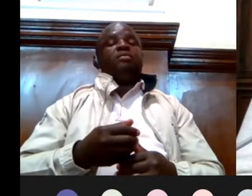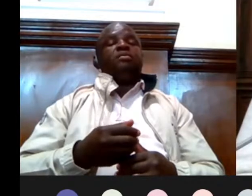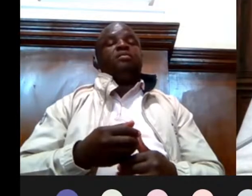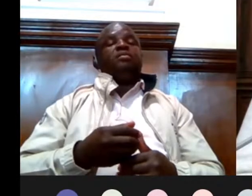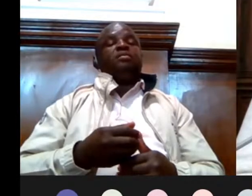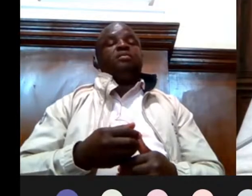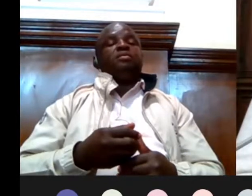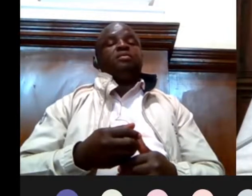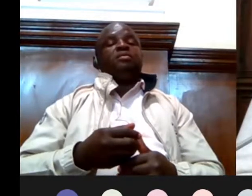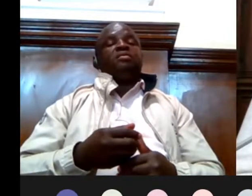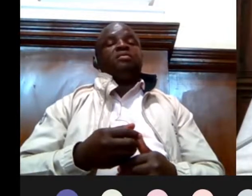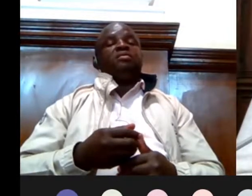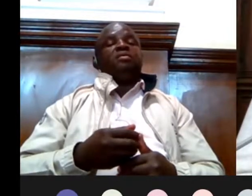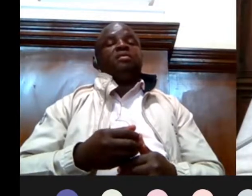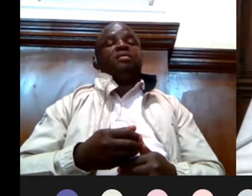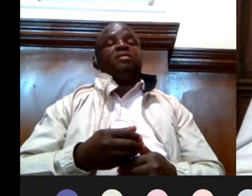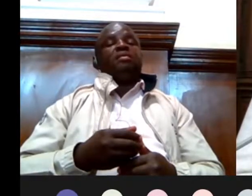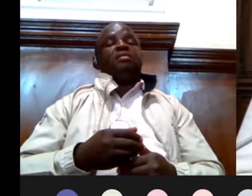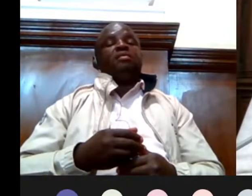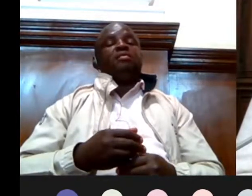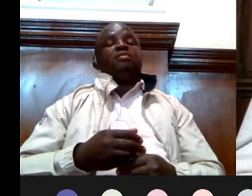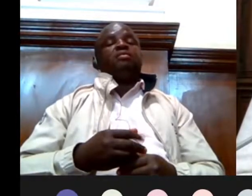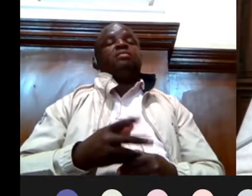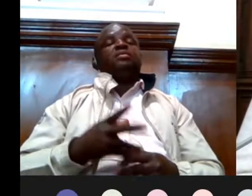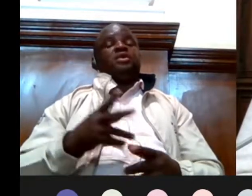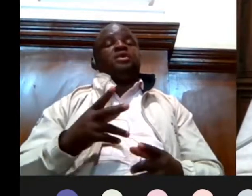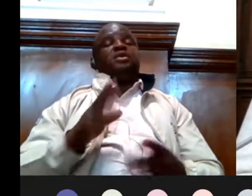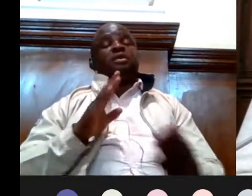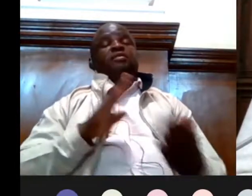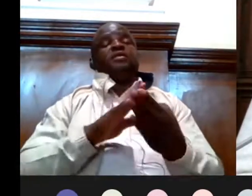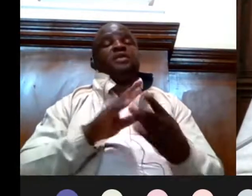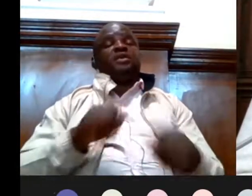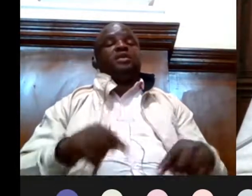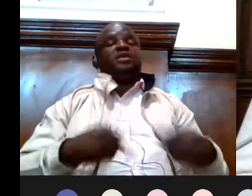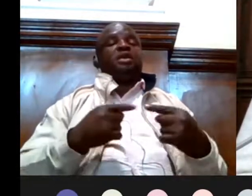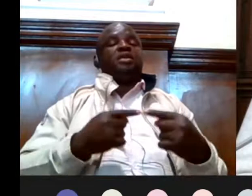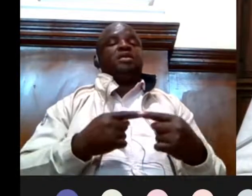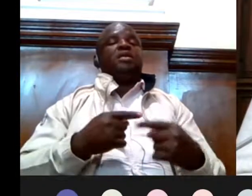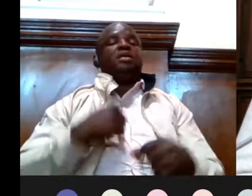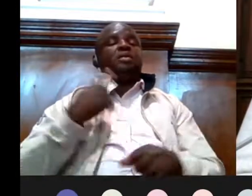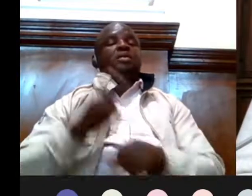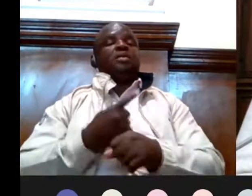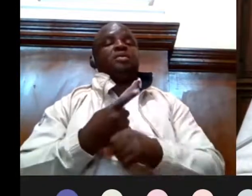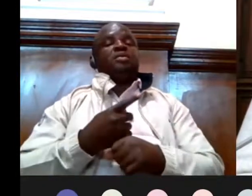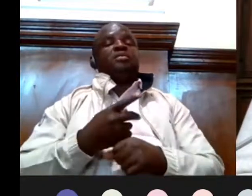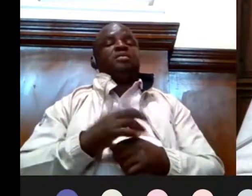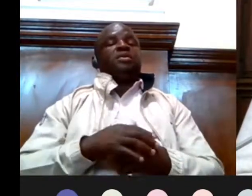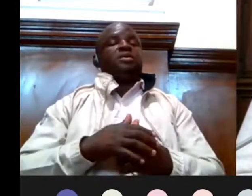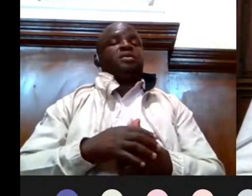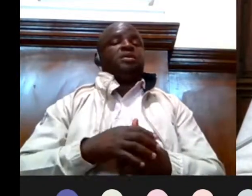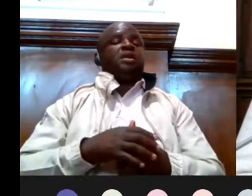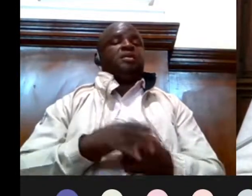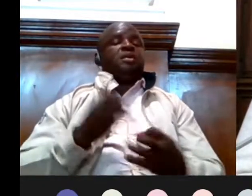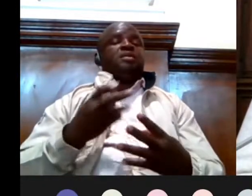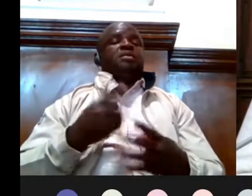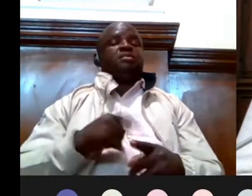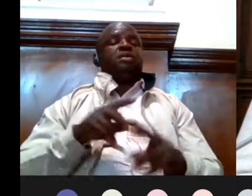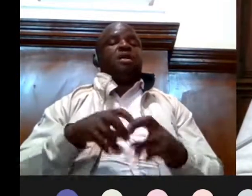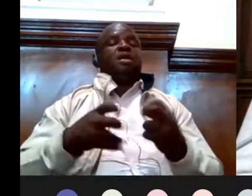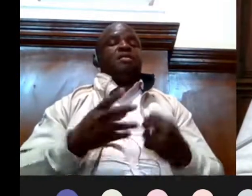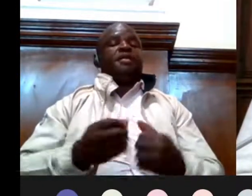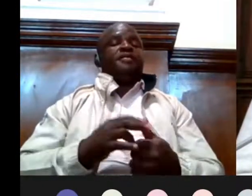bashabane le phepetso ena ya hore ka dinako sena ka ofela boholo ba bona ba